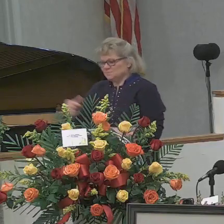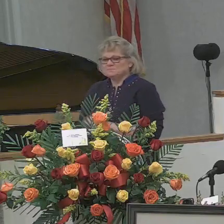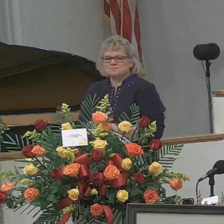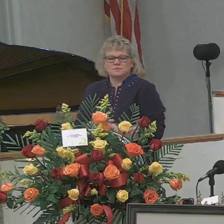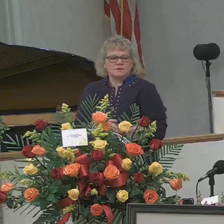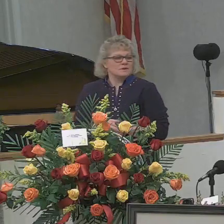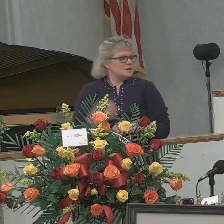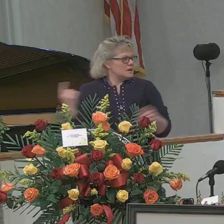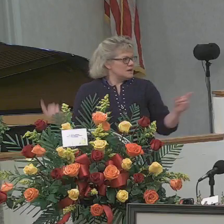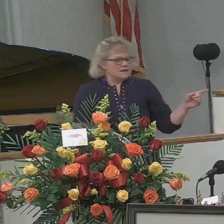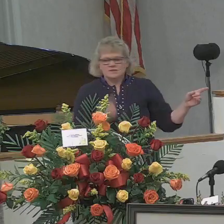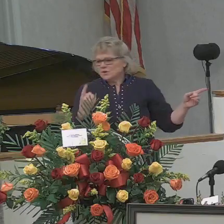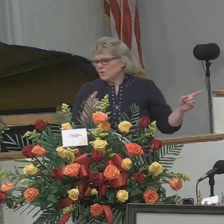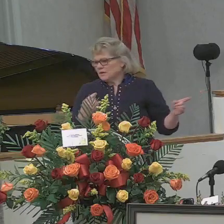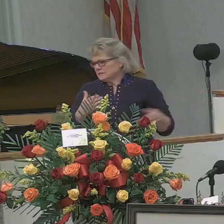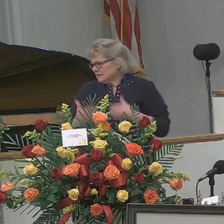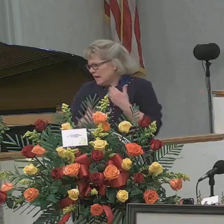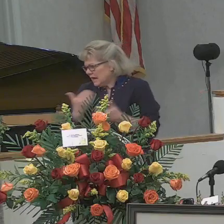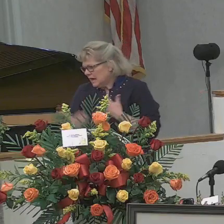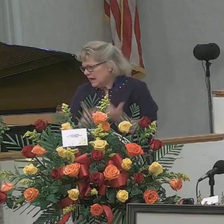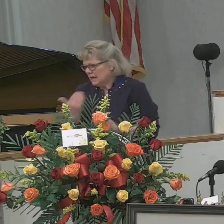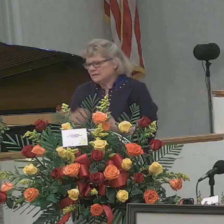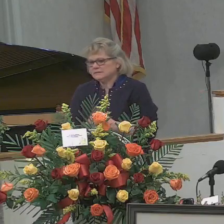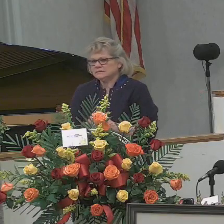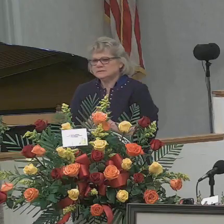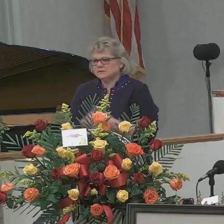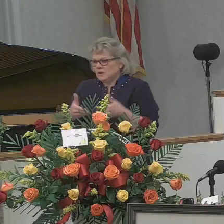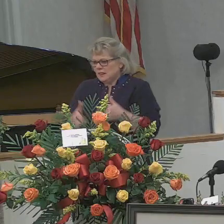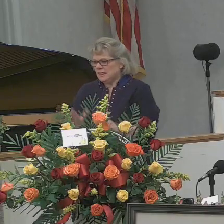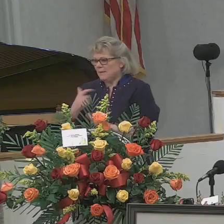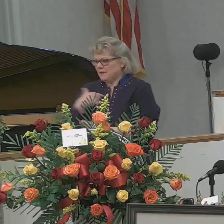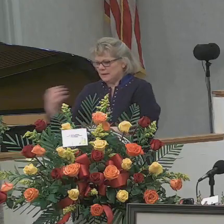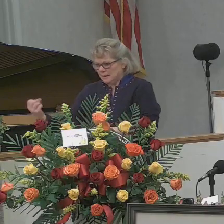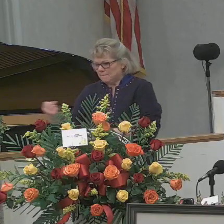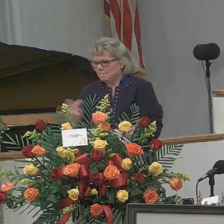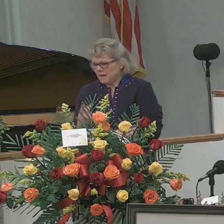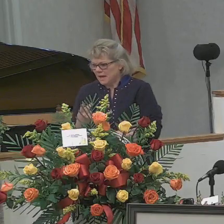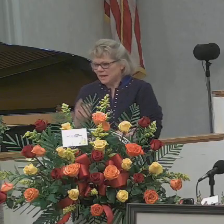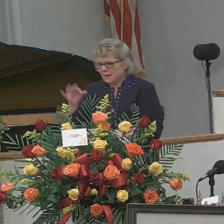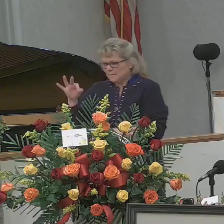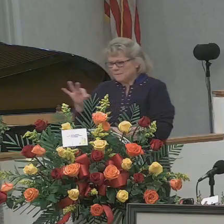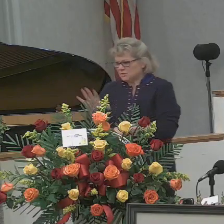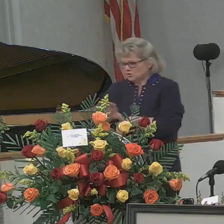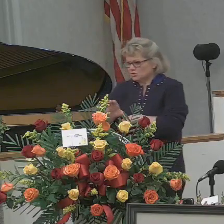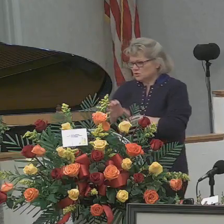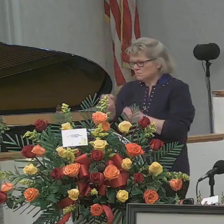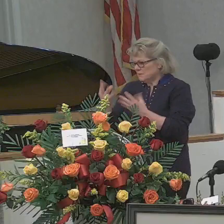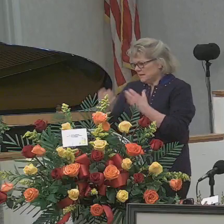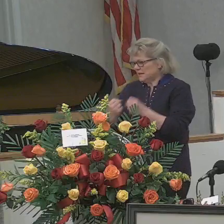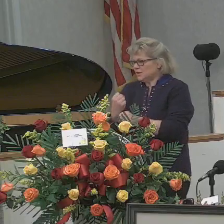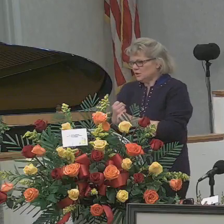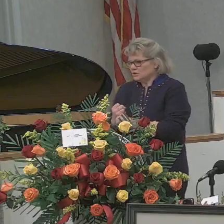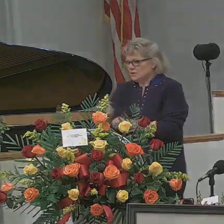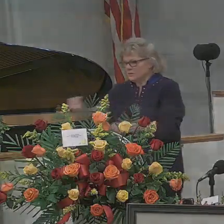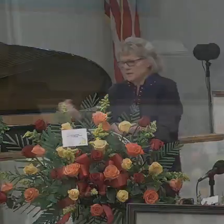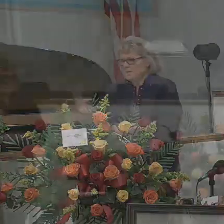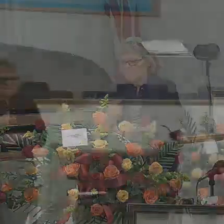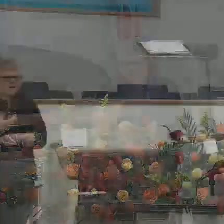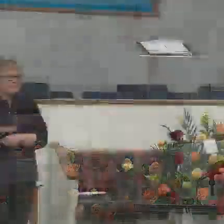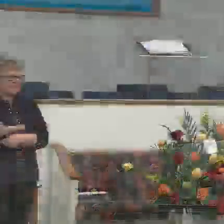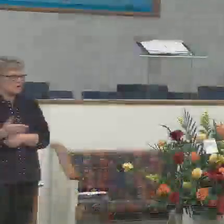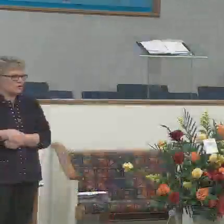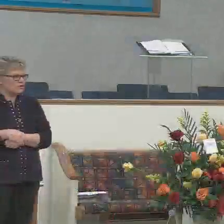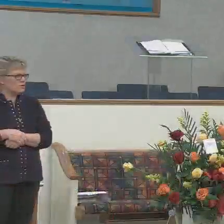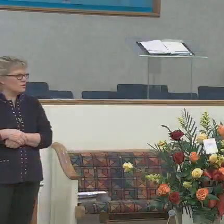he has always been so gracious to allow me to come back, as I had pastored this church so many years, to come back and to